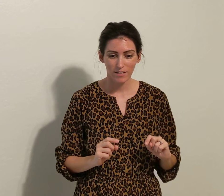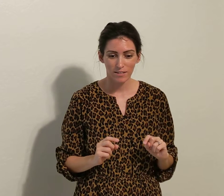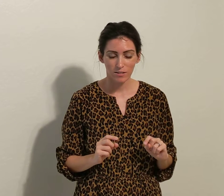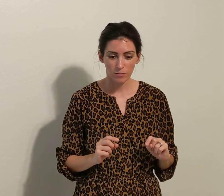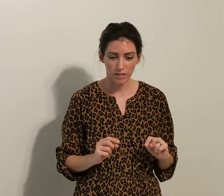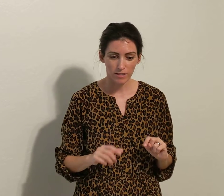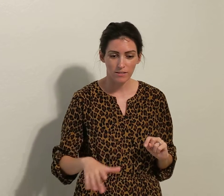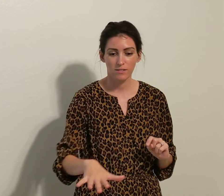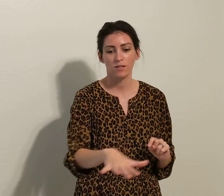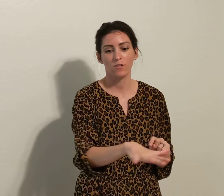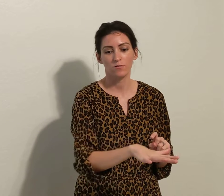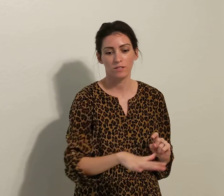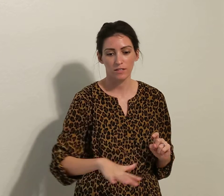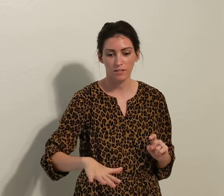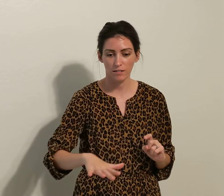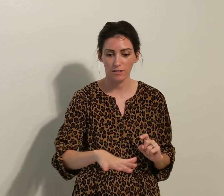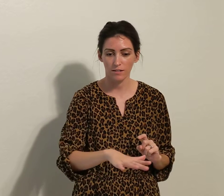To the place only he